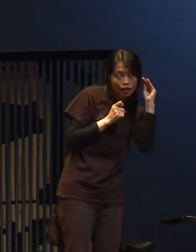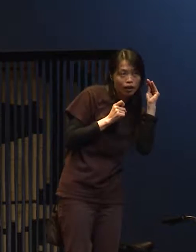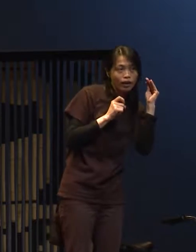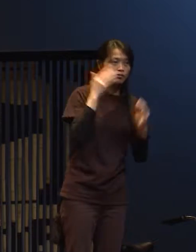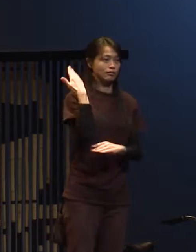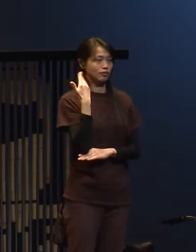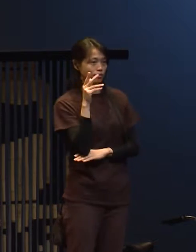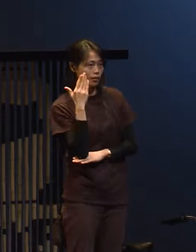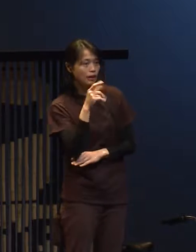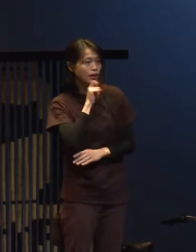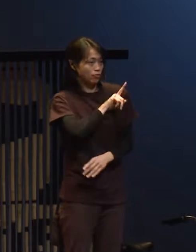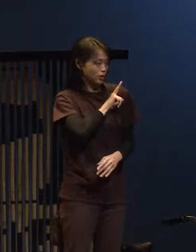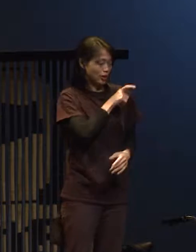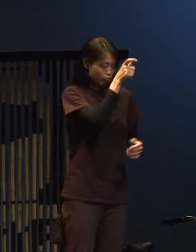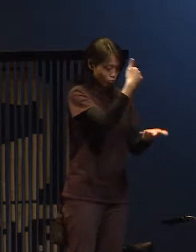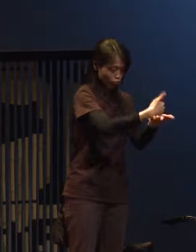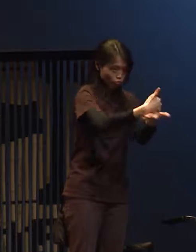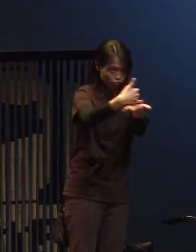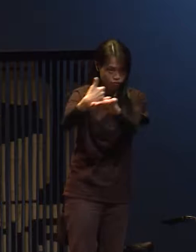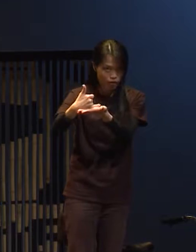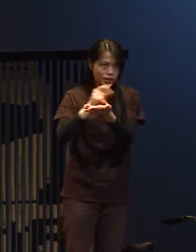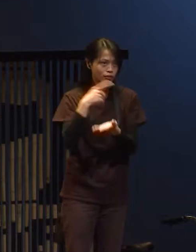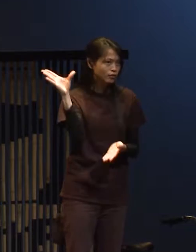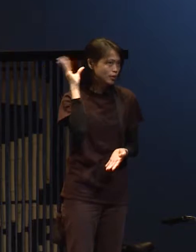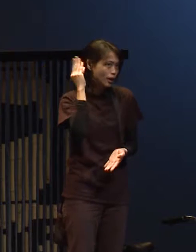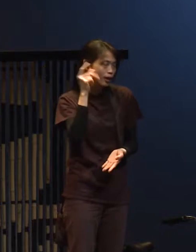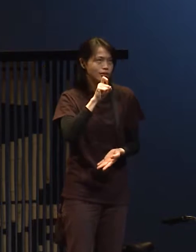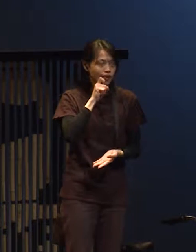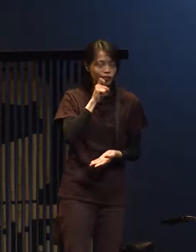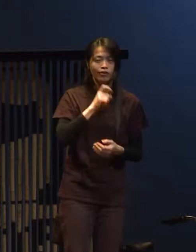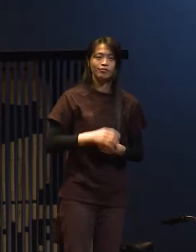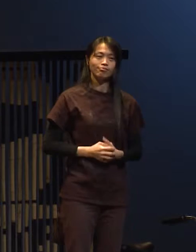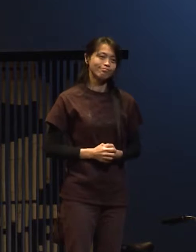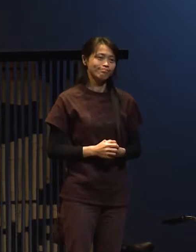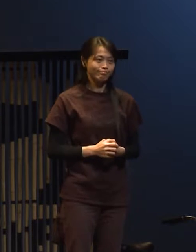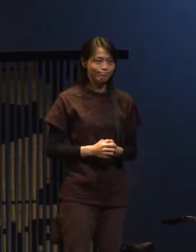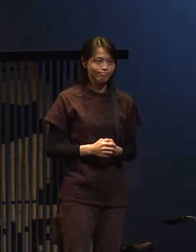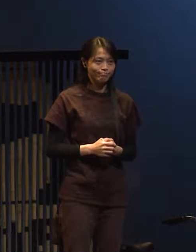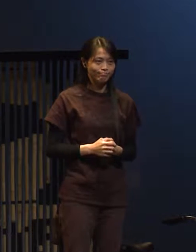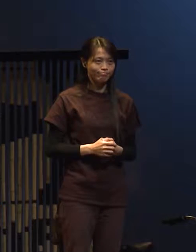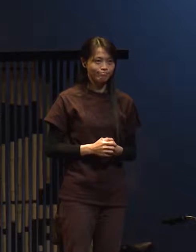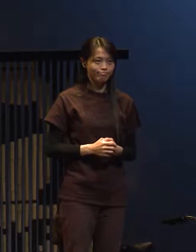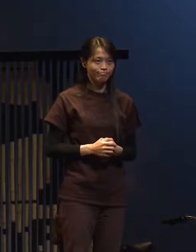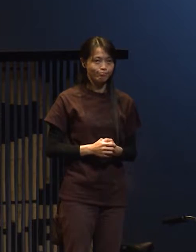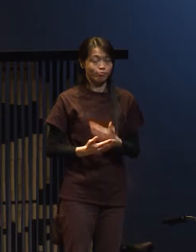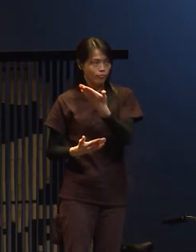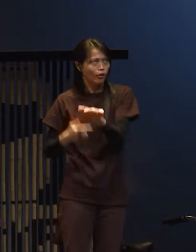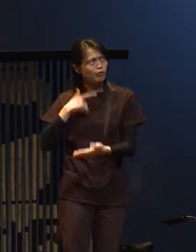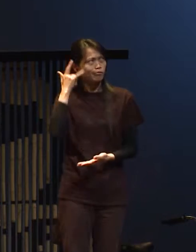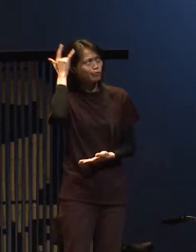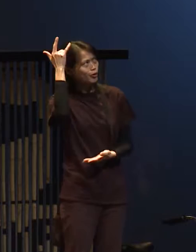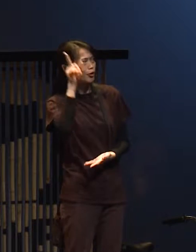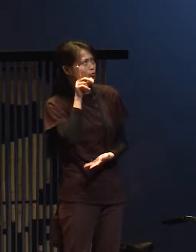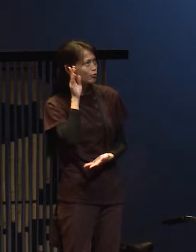hearing me at the same time. Really amazing. So I can imagine a picture of the future, a really